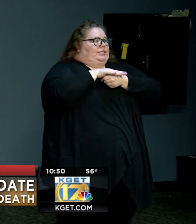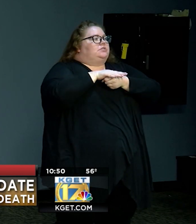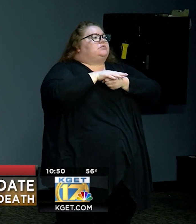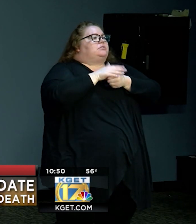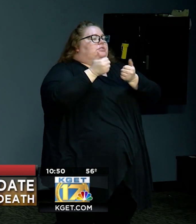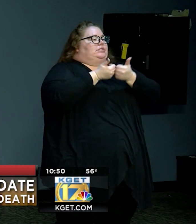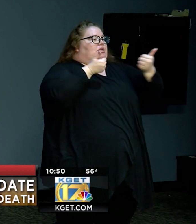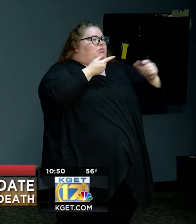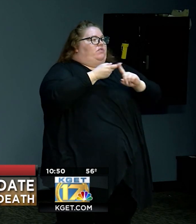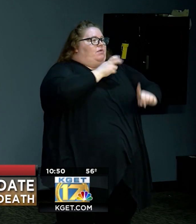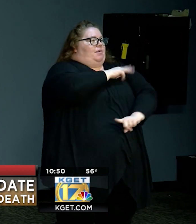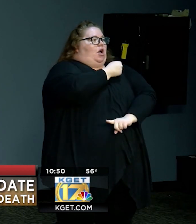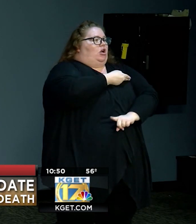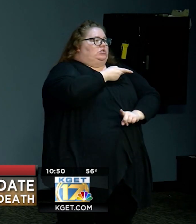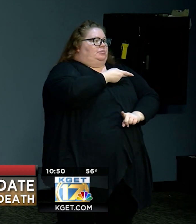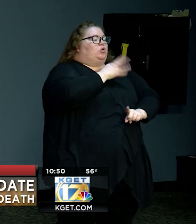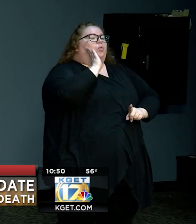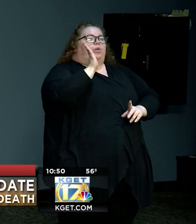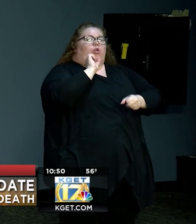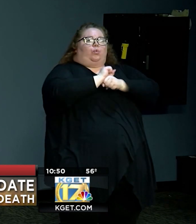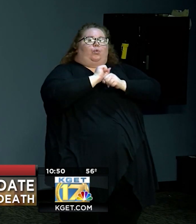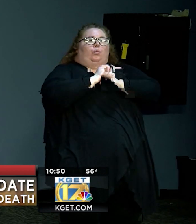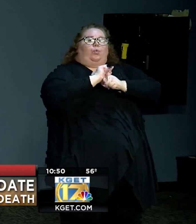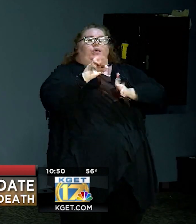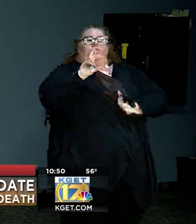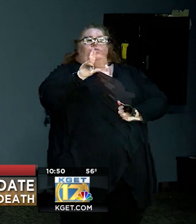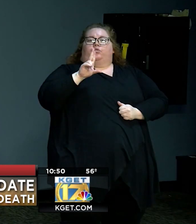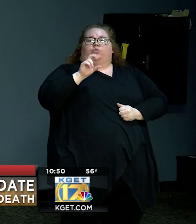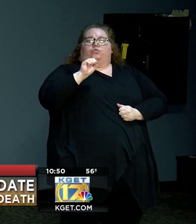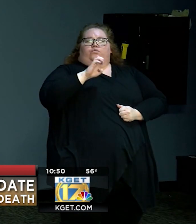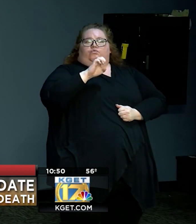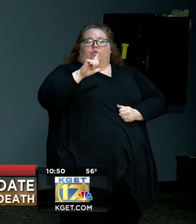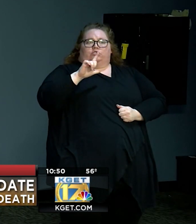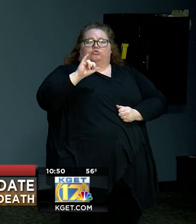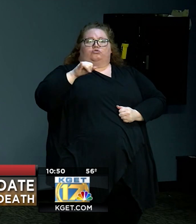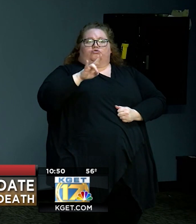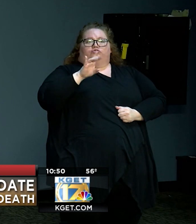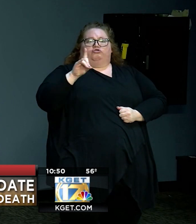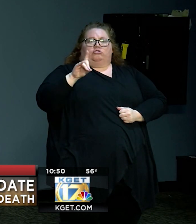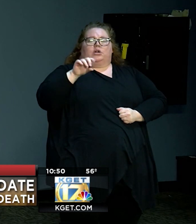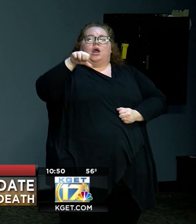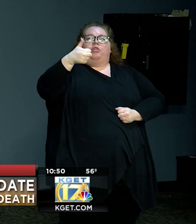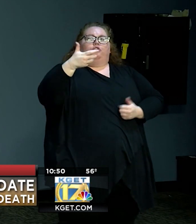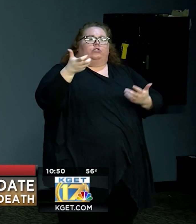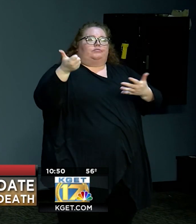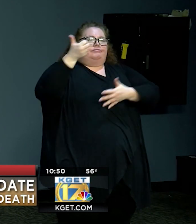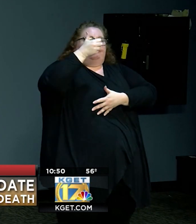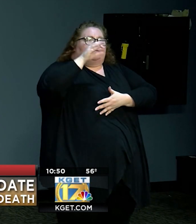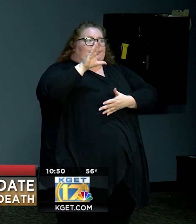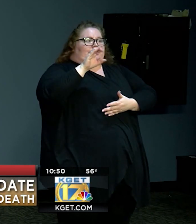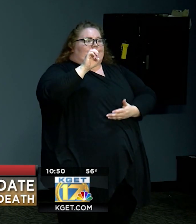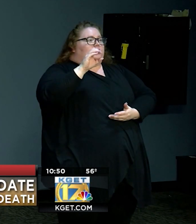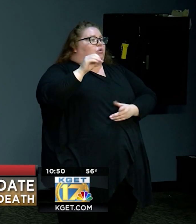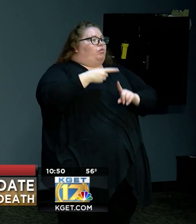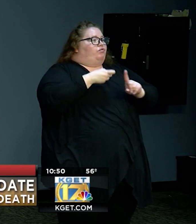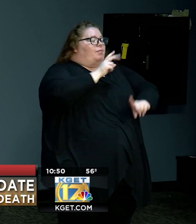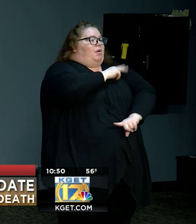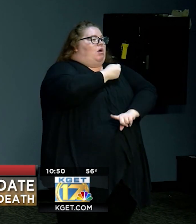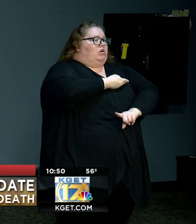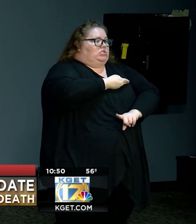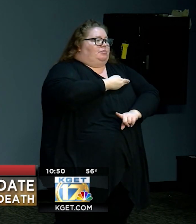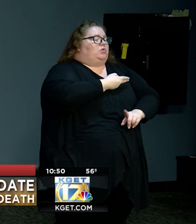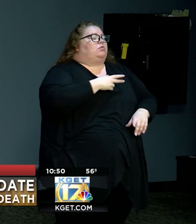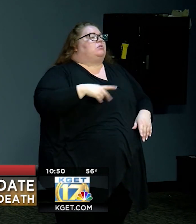make sure we work with Russell Judd and his colleagues at the other hospitals to ensure that the patients that we see